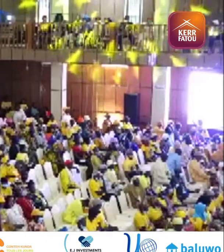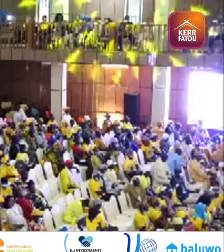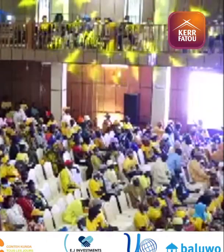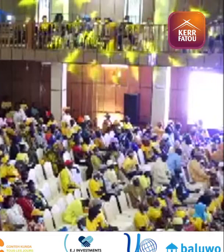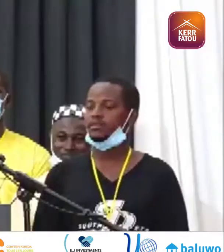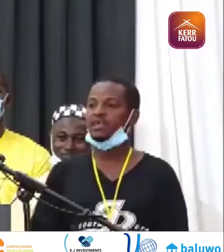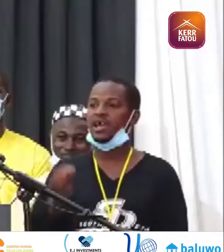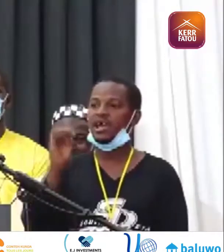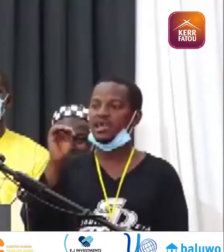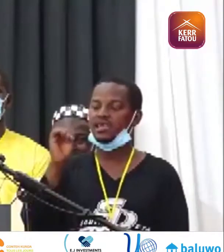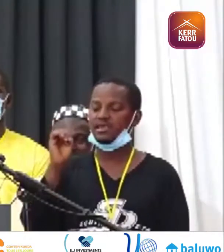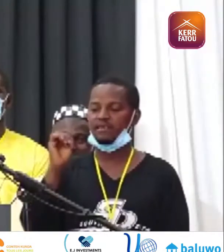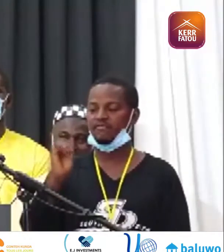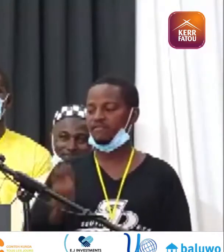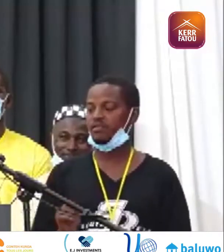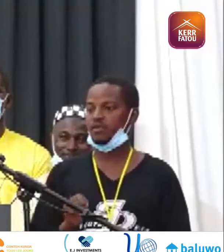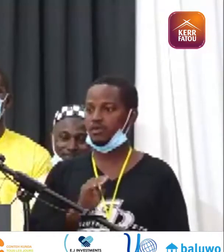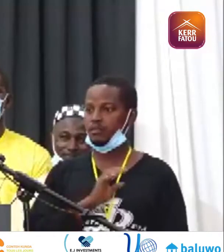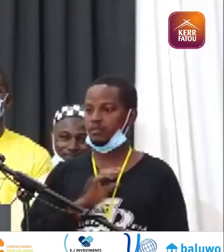The executive,